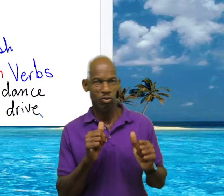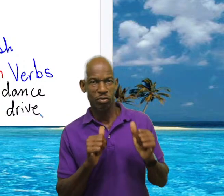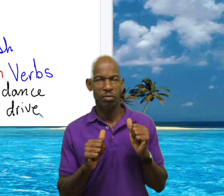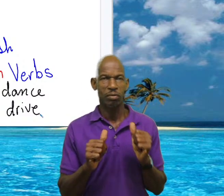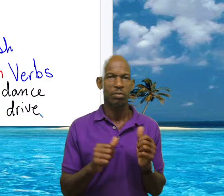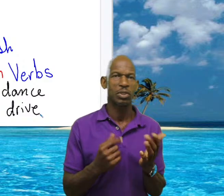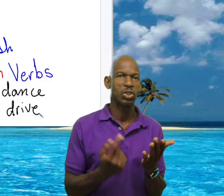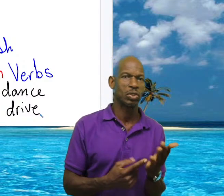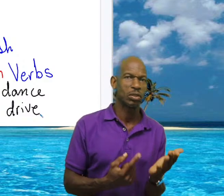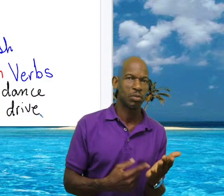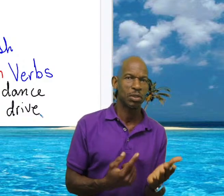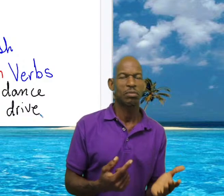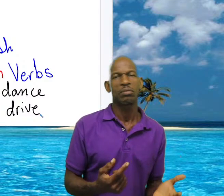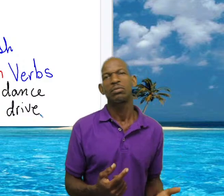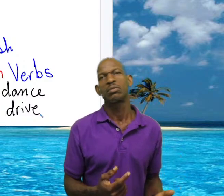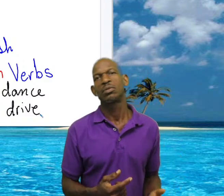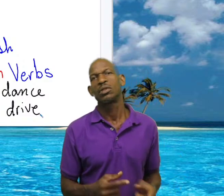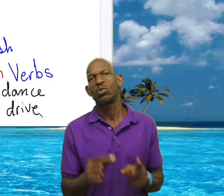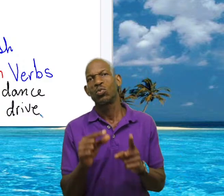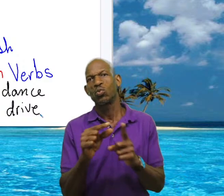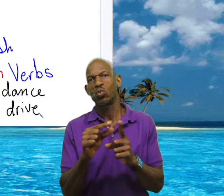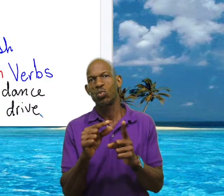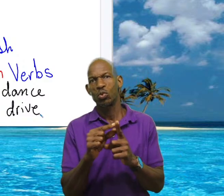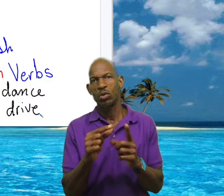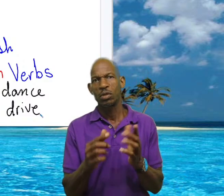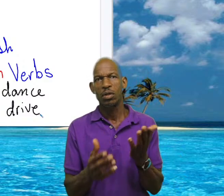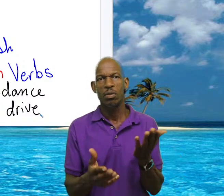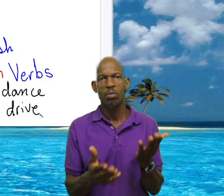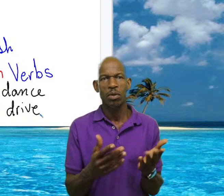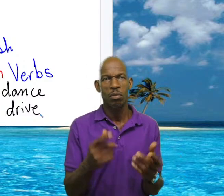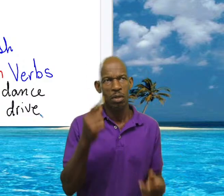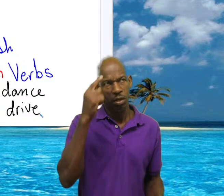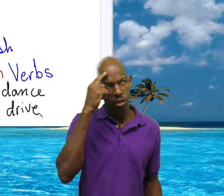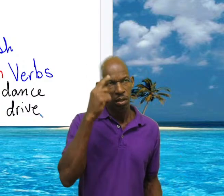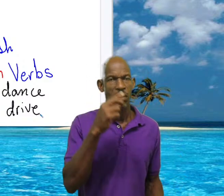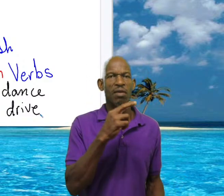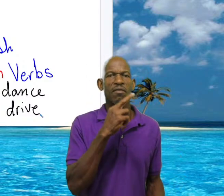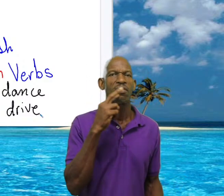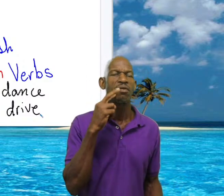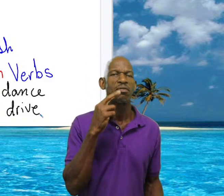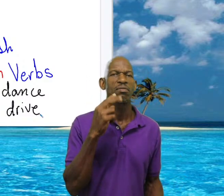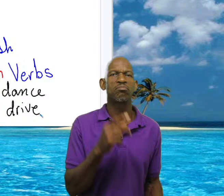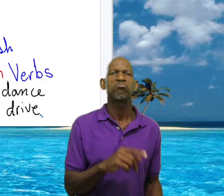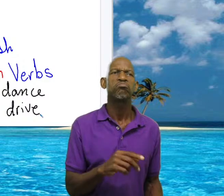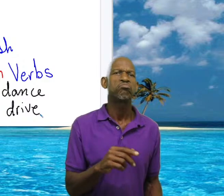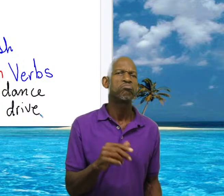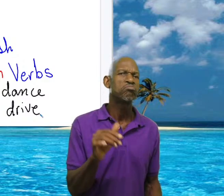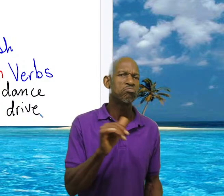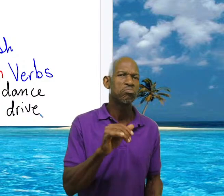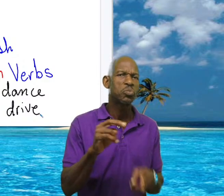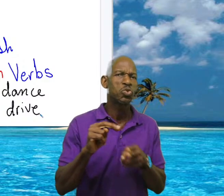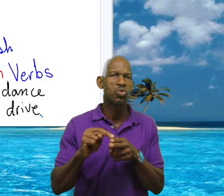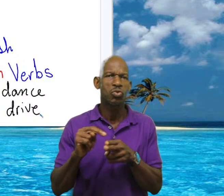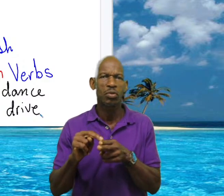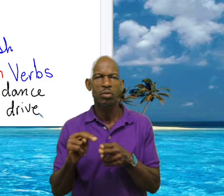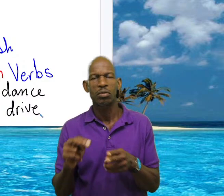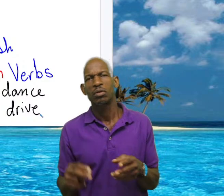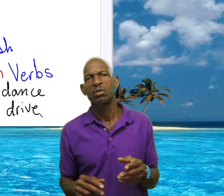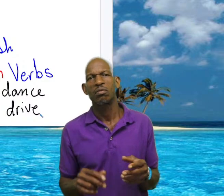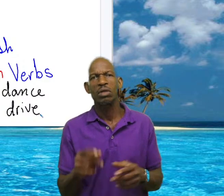sometimes words that you may think are verbs are really nouns. So when you're going to sign that word car, you show me